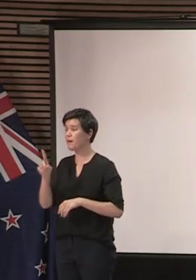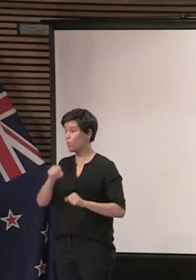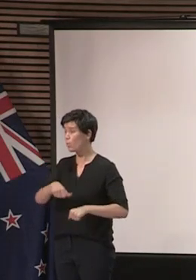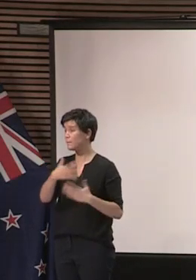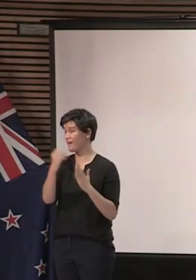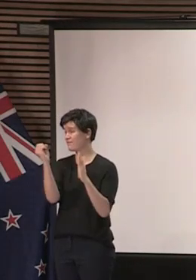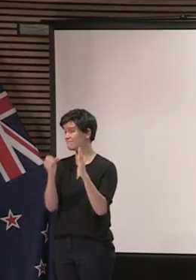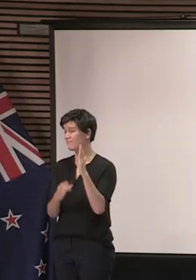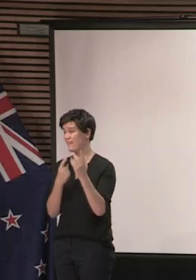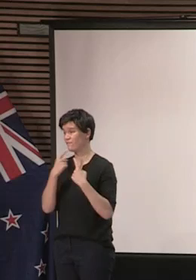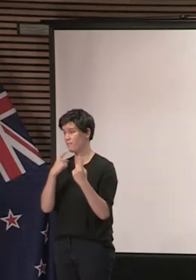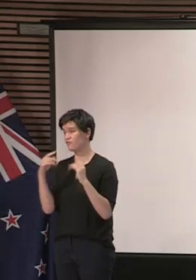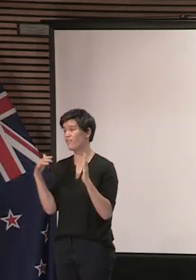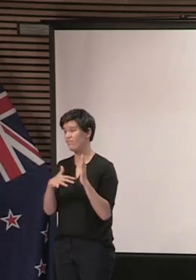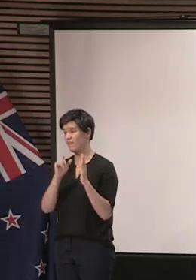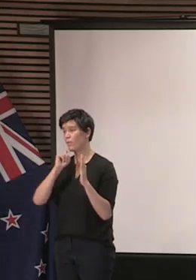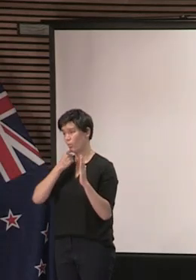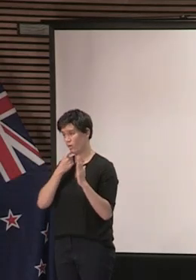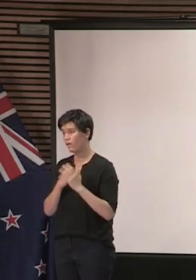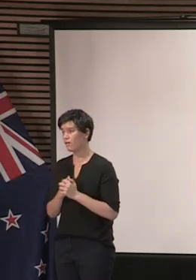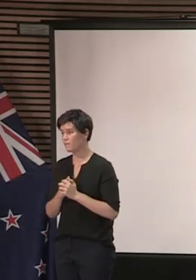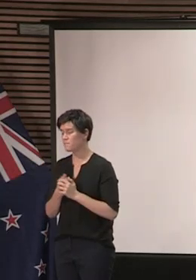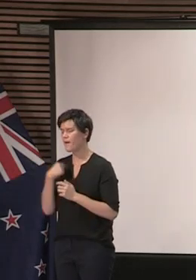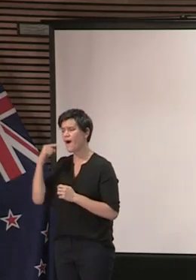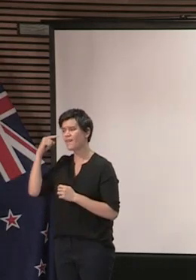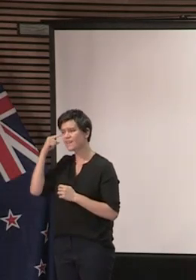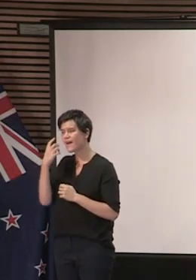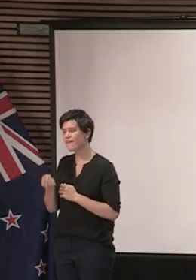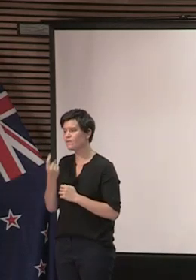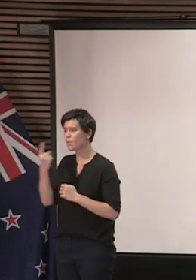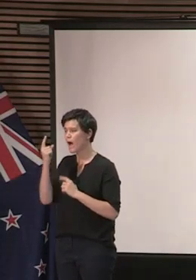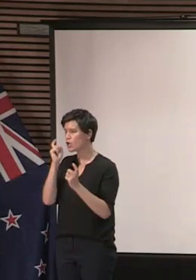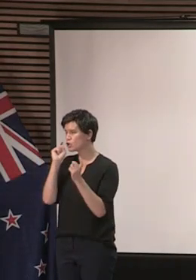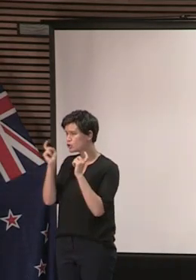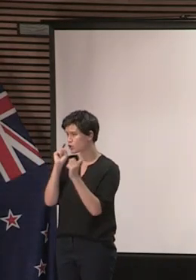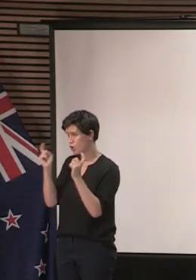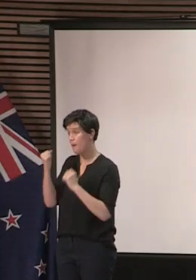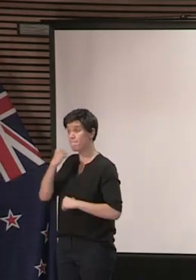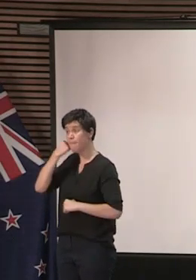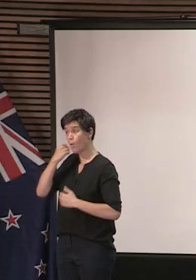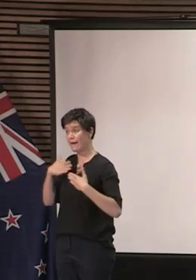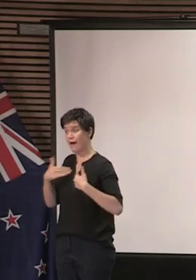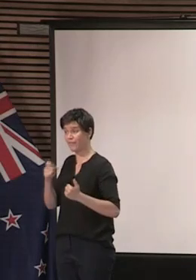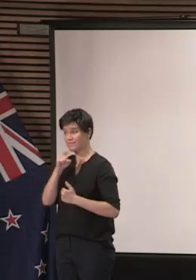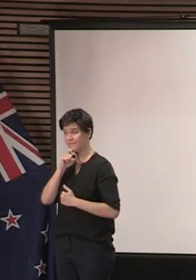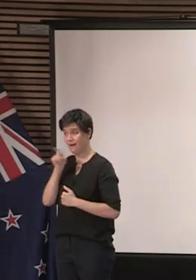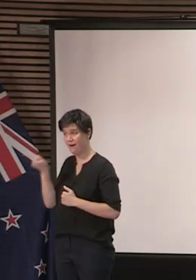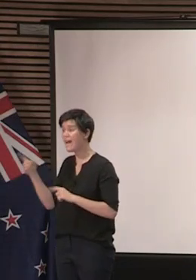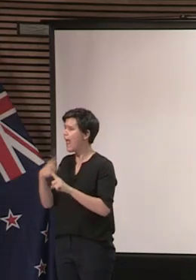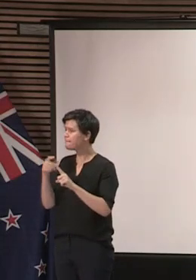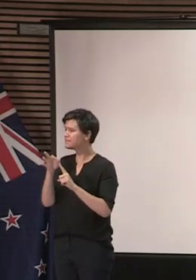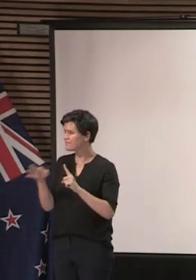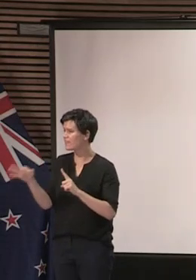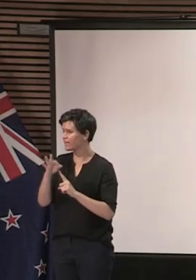briefing. What I can also say is I think one of the concerns has been amongst Māori practitioners, and likewise we have Pacific practitioners